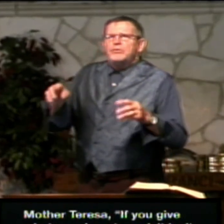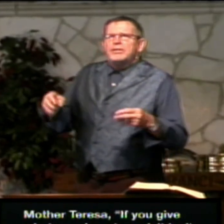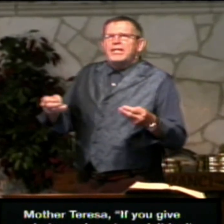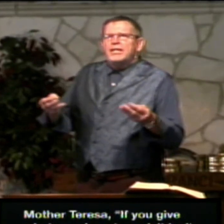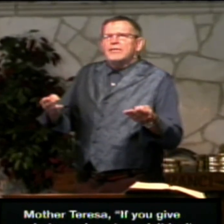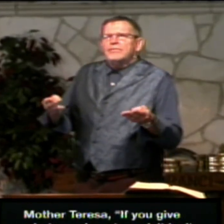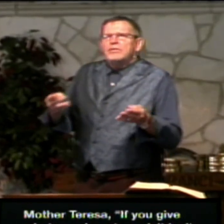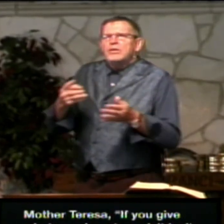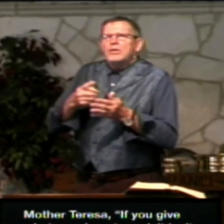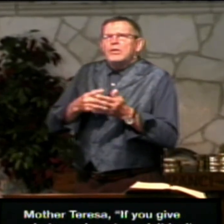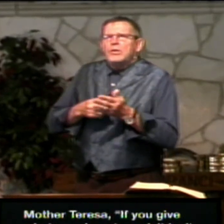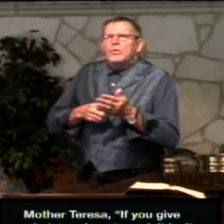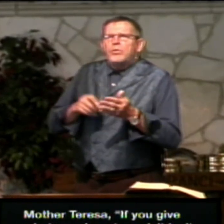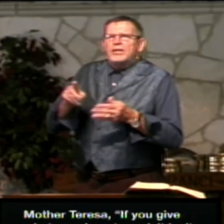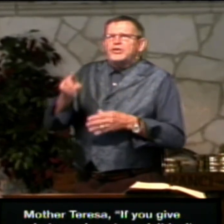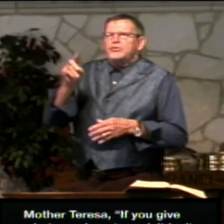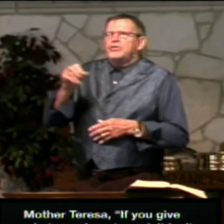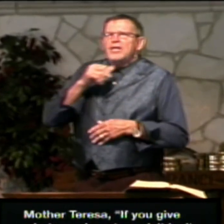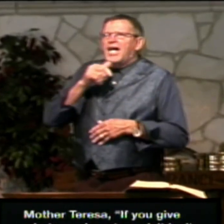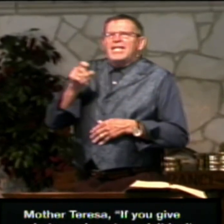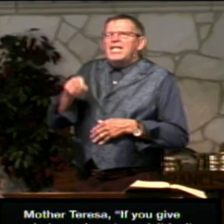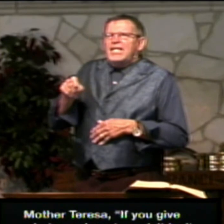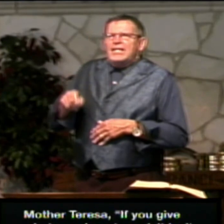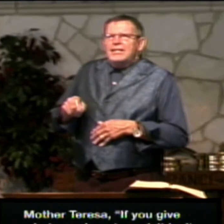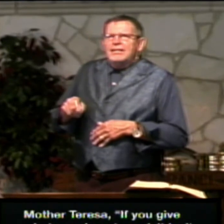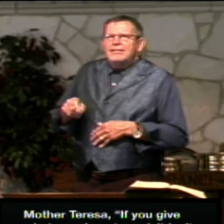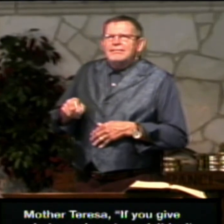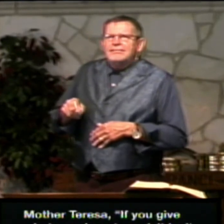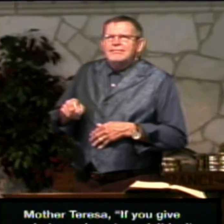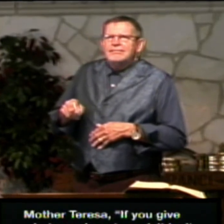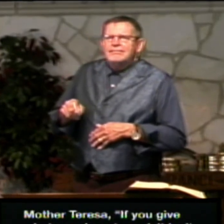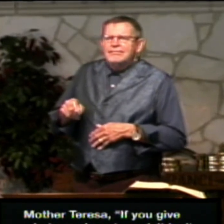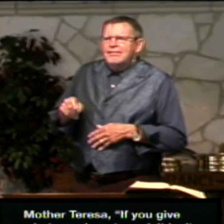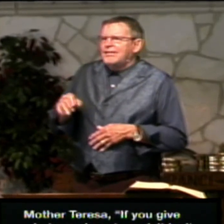"If you give what you do not need,